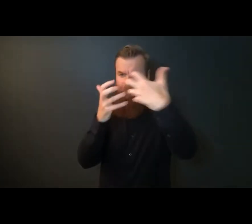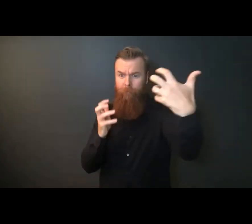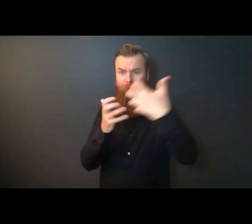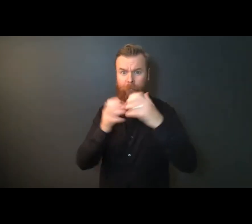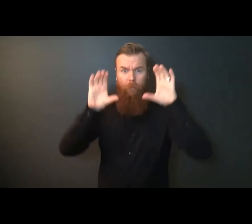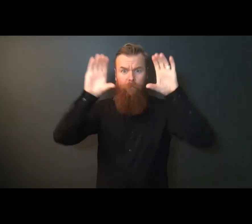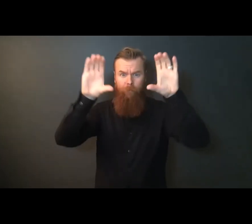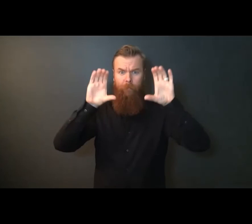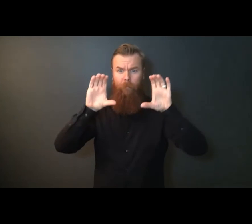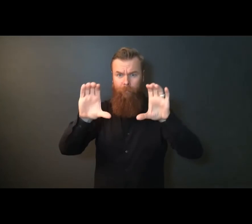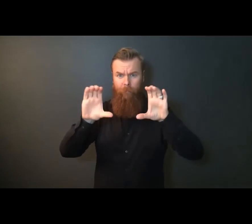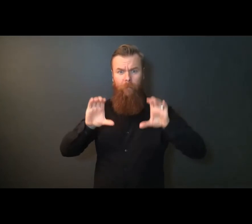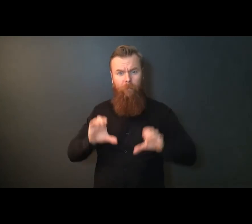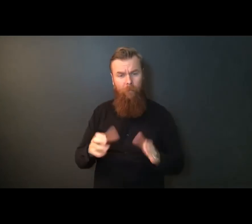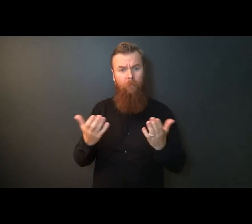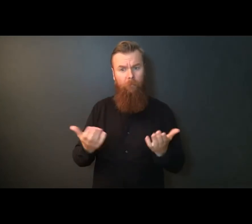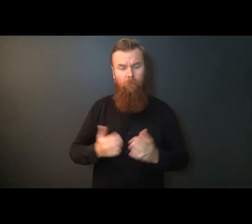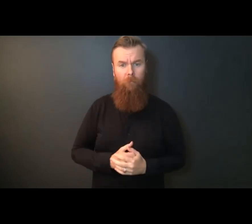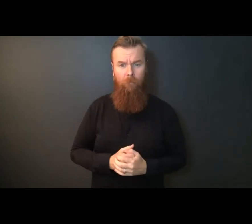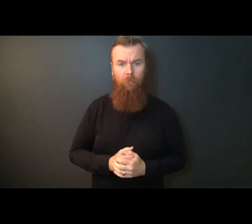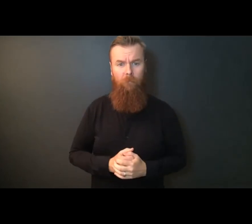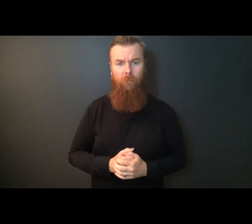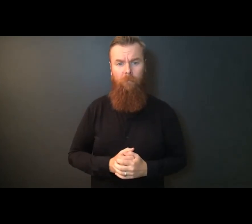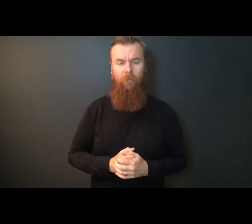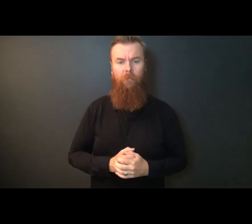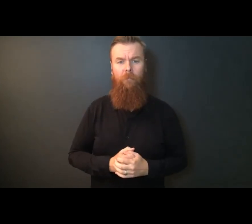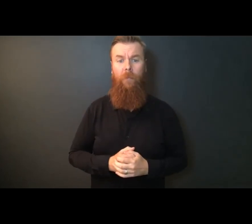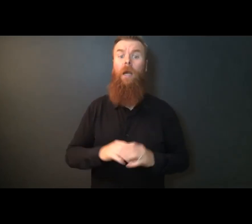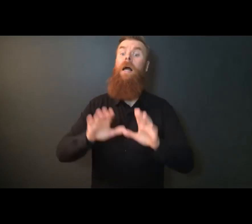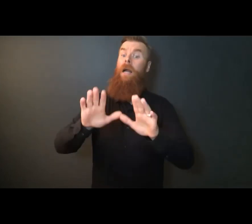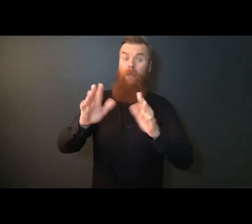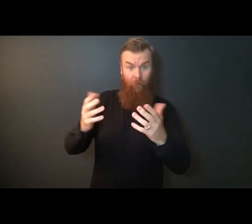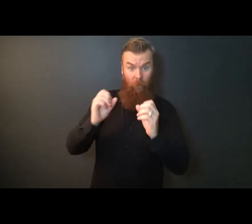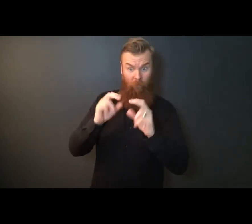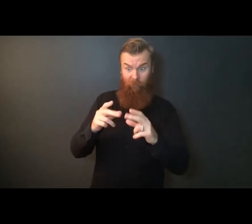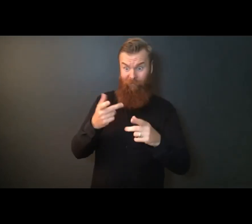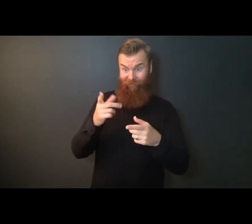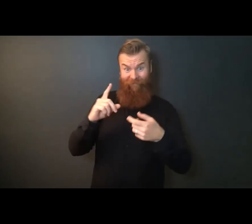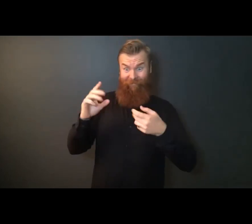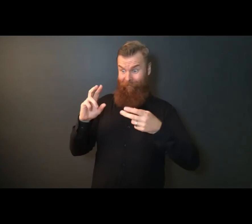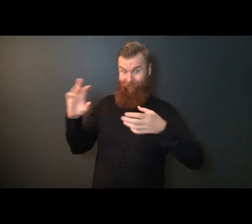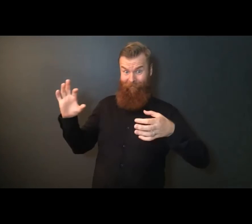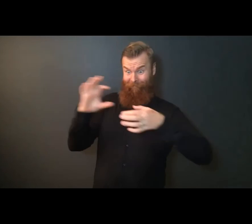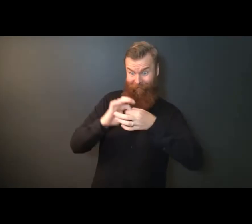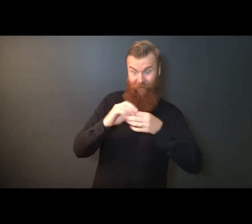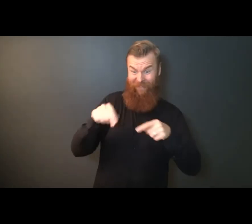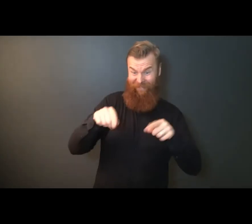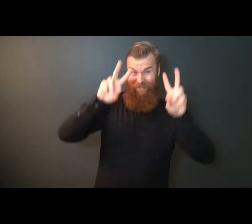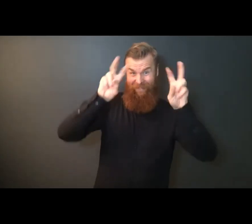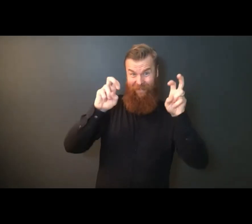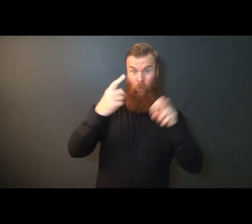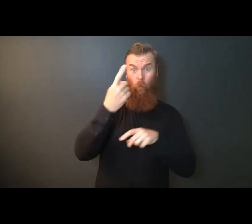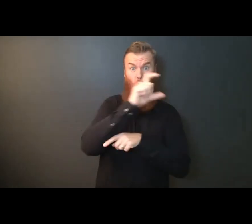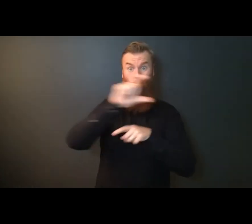So if you come to the Global Practice Lab orientation next week, you'll get a bit of more insight of what we were thinking around, different units to put under